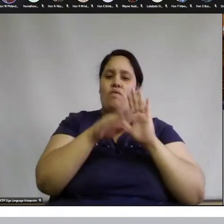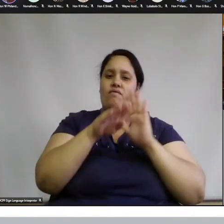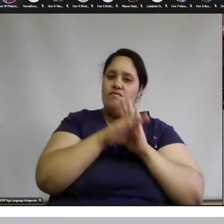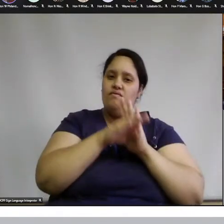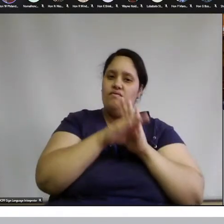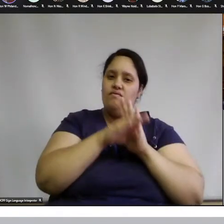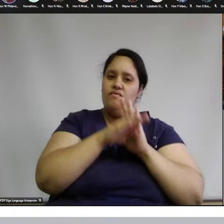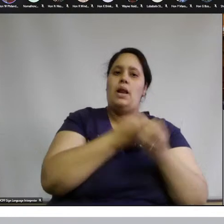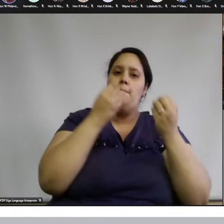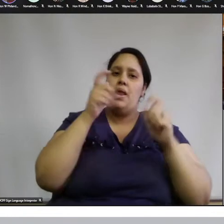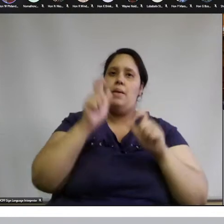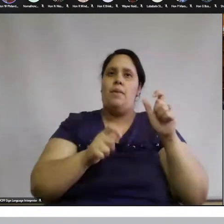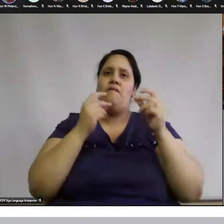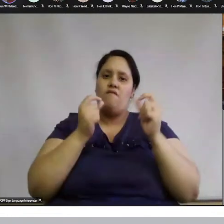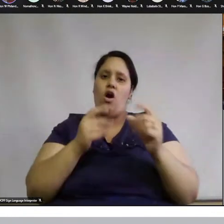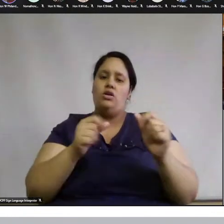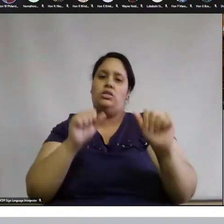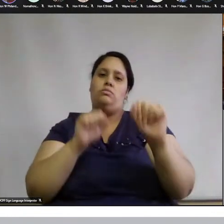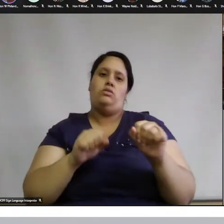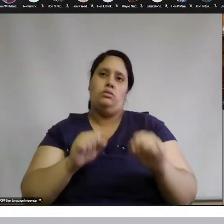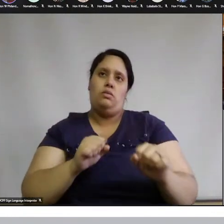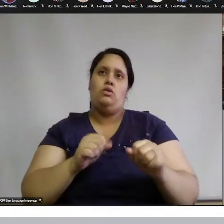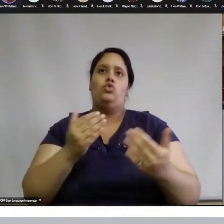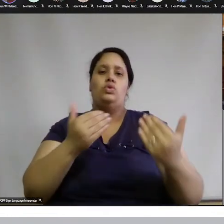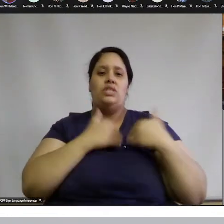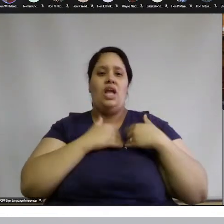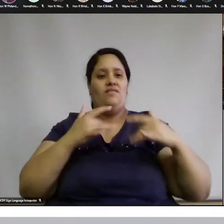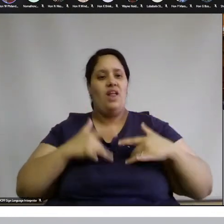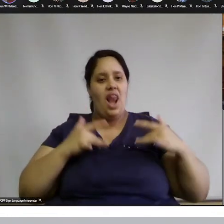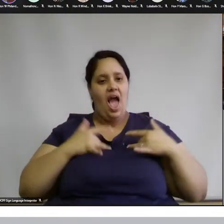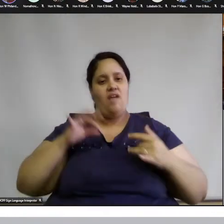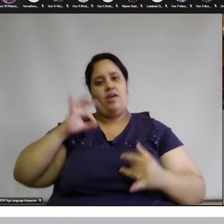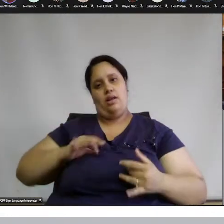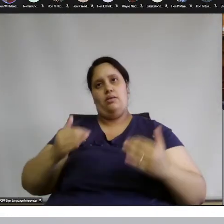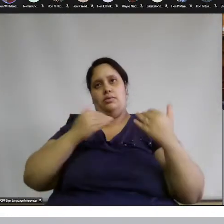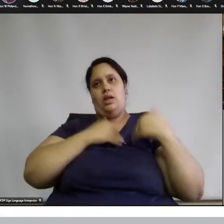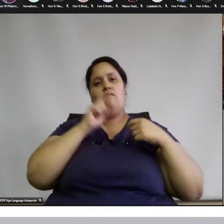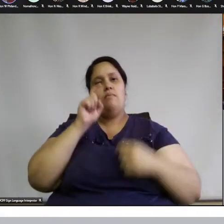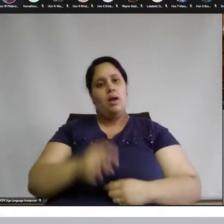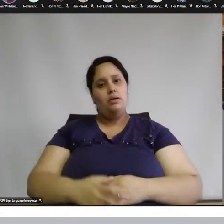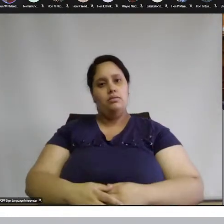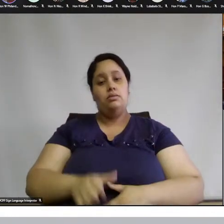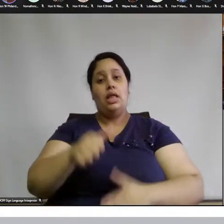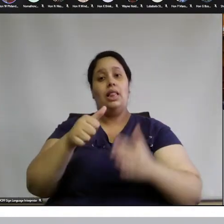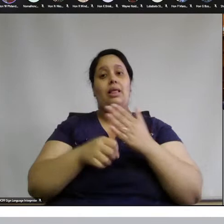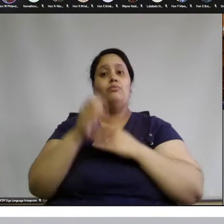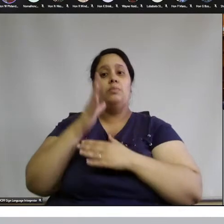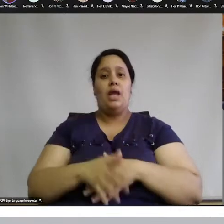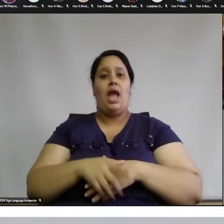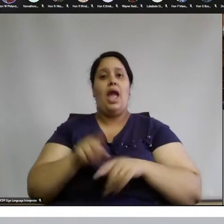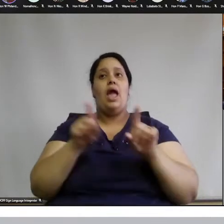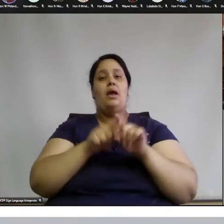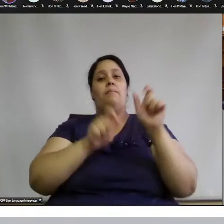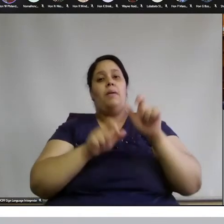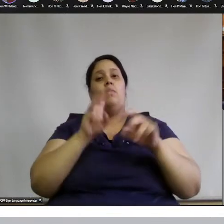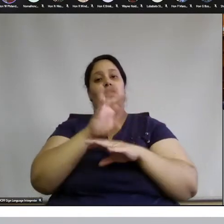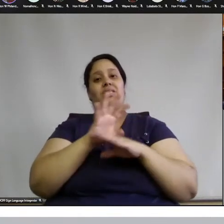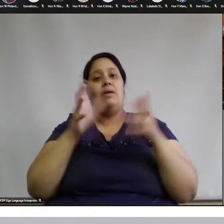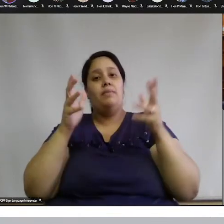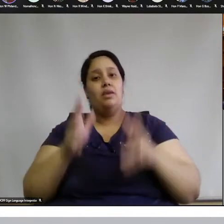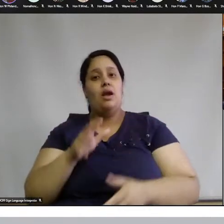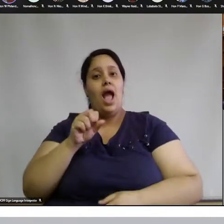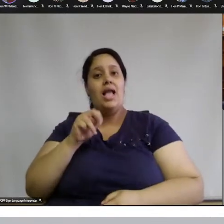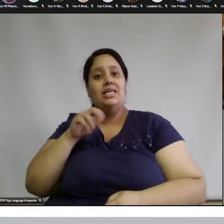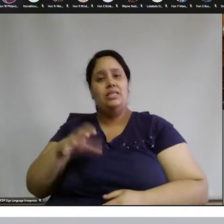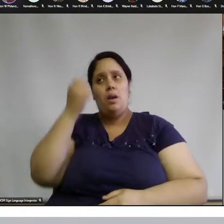many people as swiftly as possible to save lives and livelihoods. Deputy Speaker and people of the Western Cape, the ANC